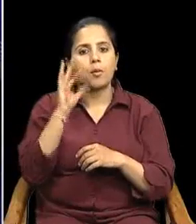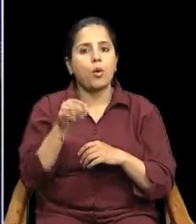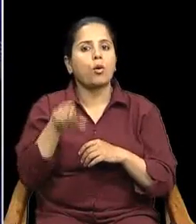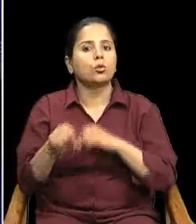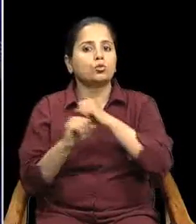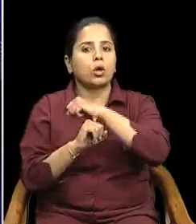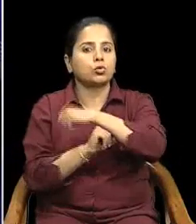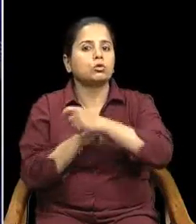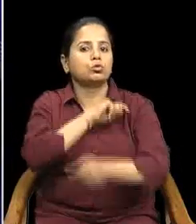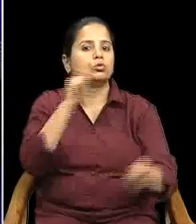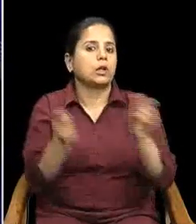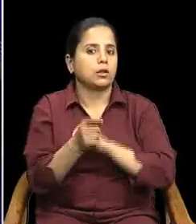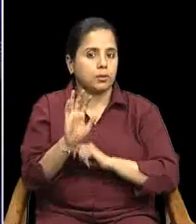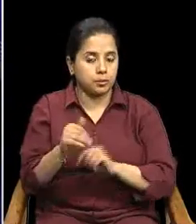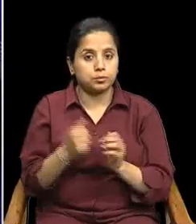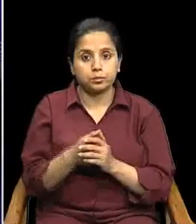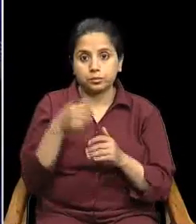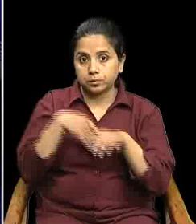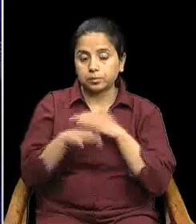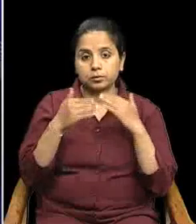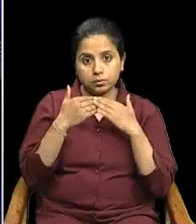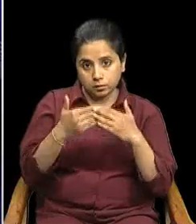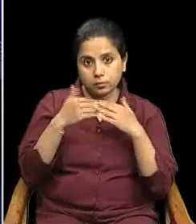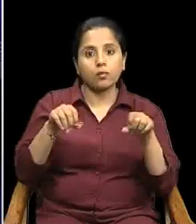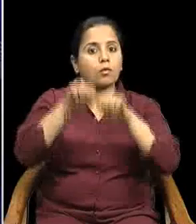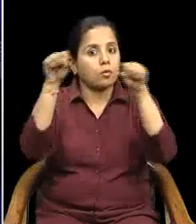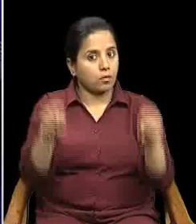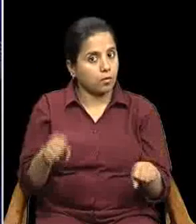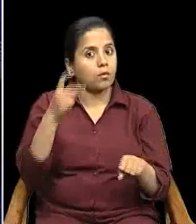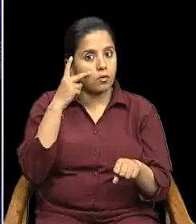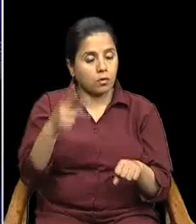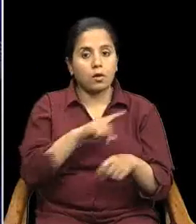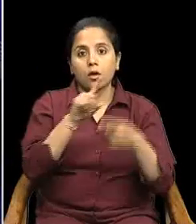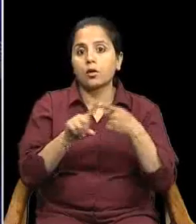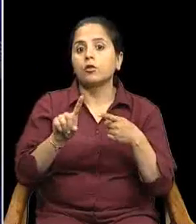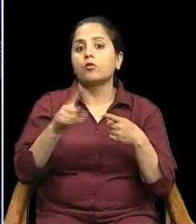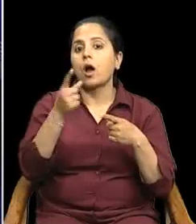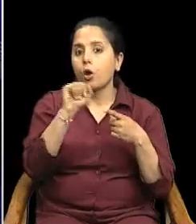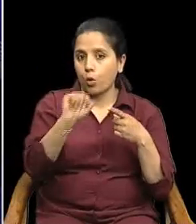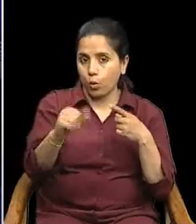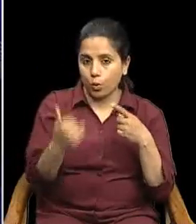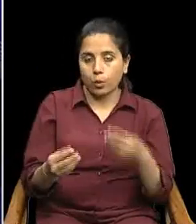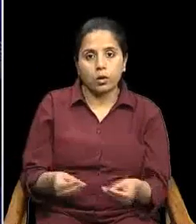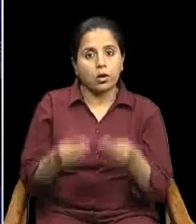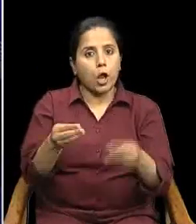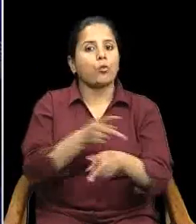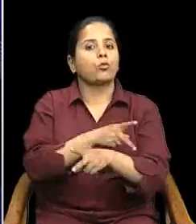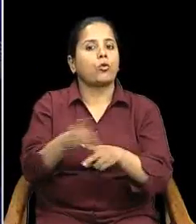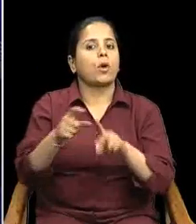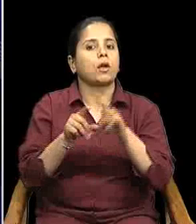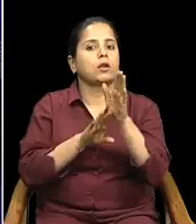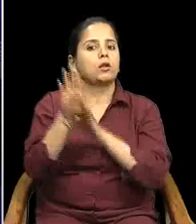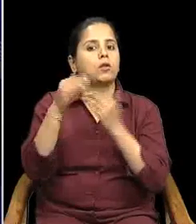structural changes within the educational systems. The first is your providing the professional